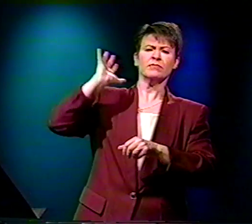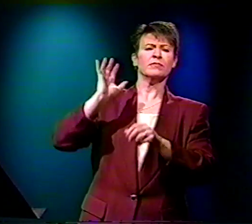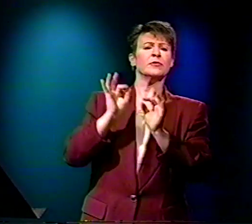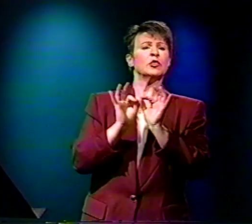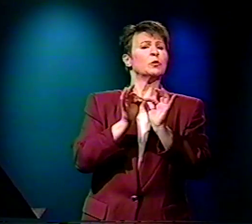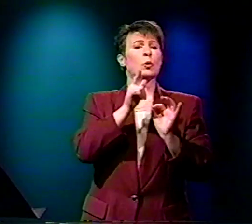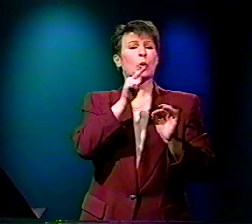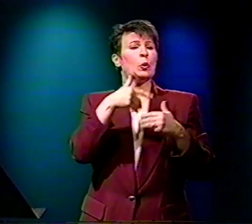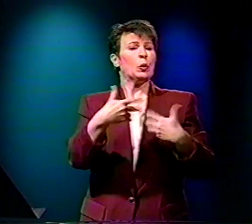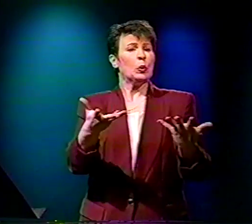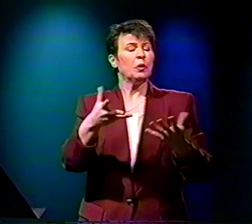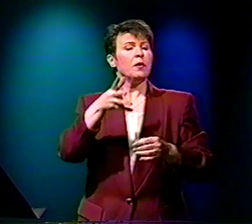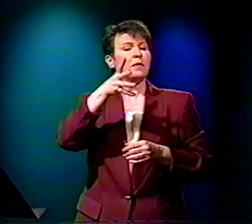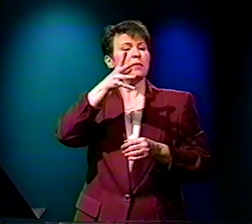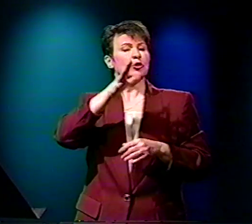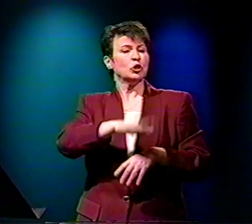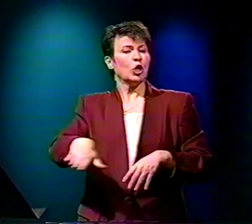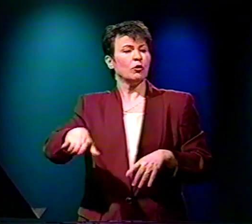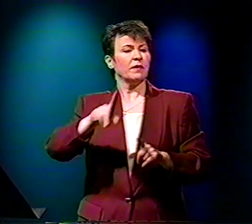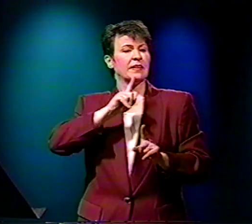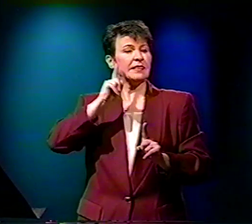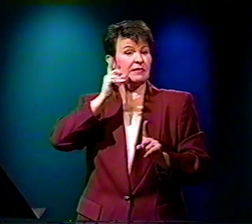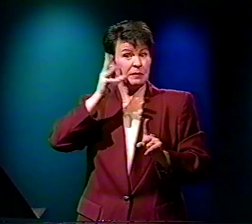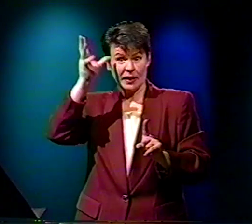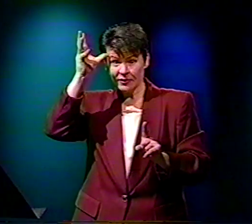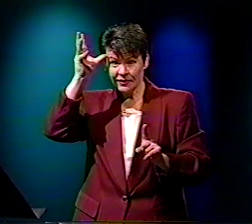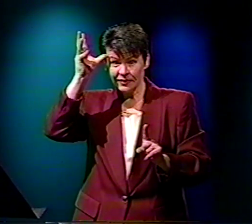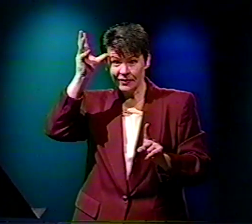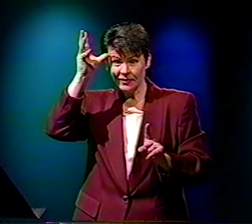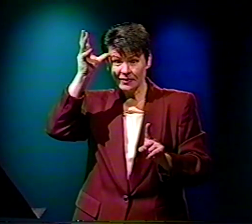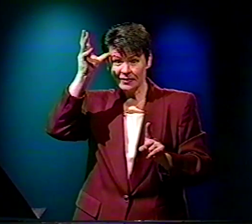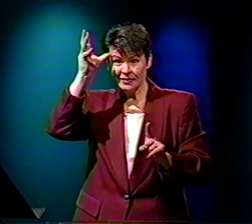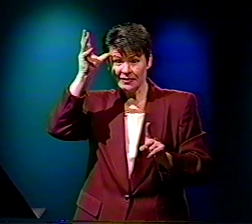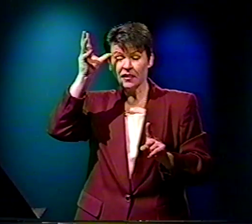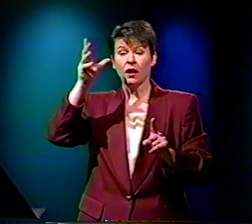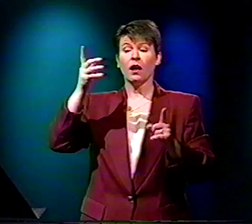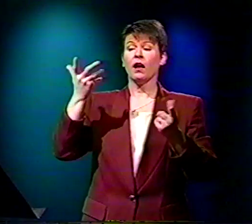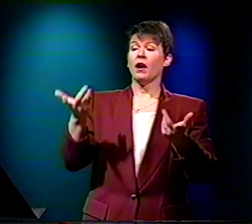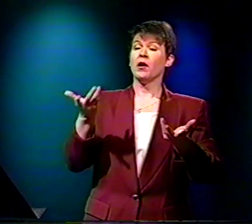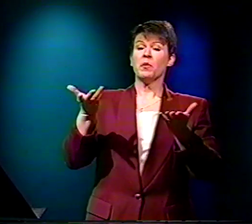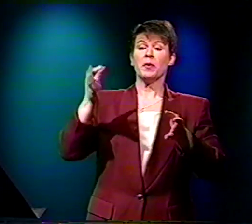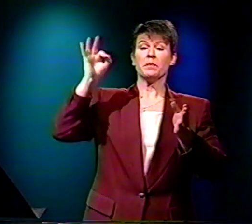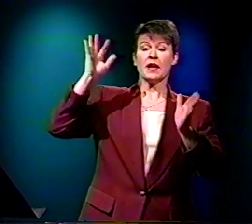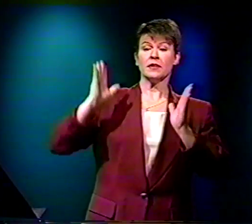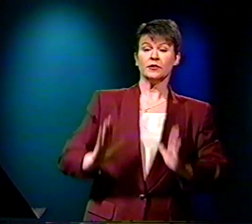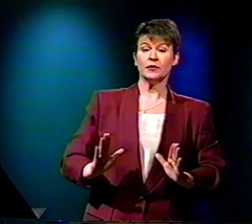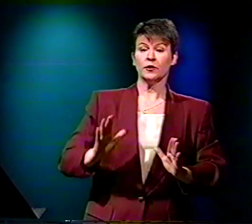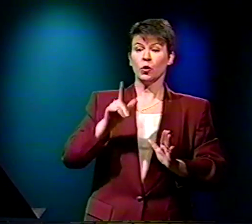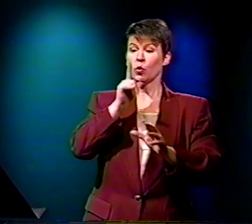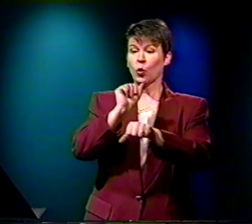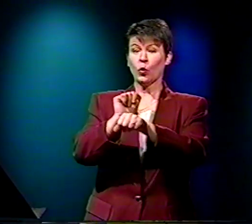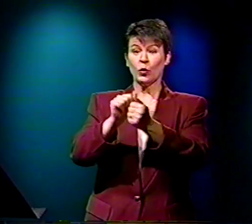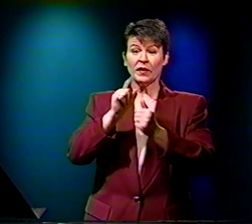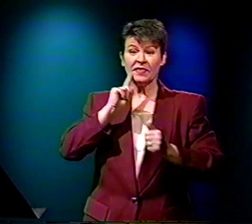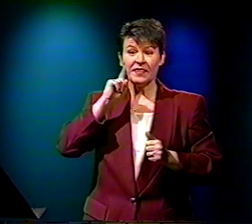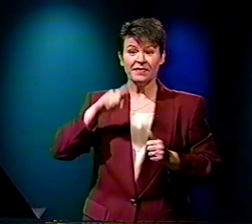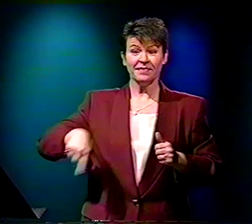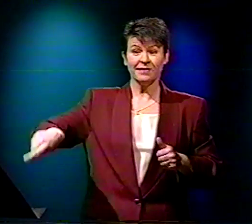who really experienced interpreters, but those interpreters were hearing children of deaf parents, or perhaps even the pastor who